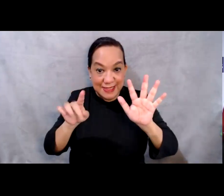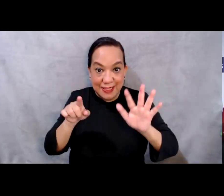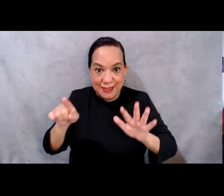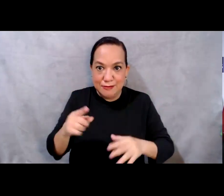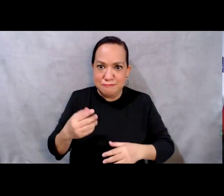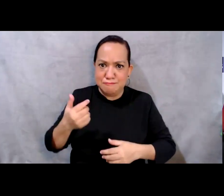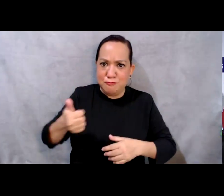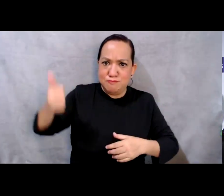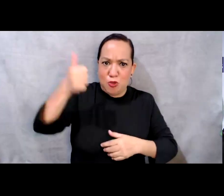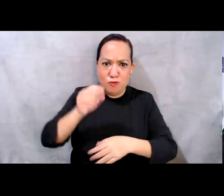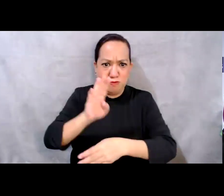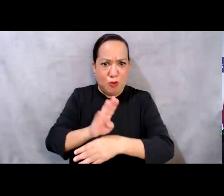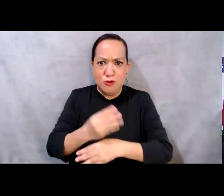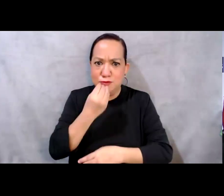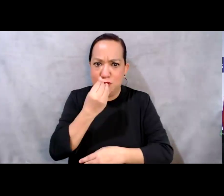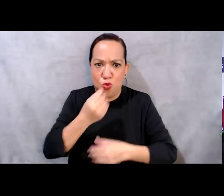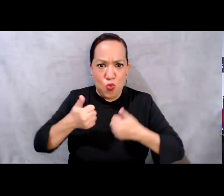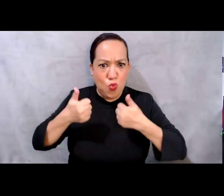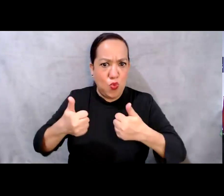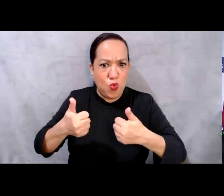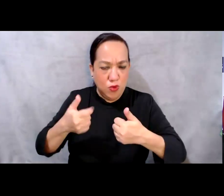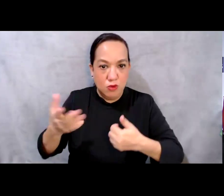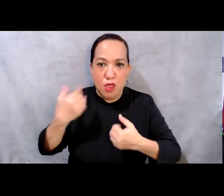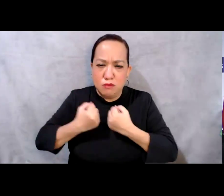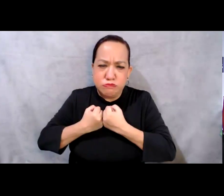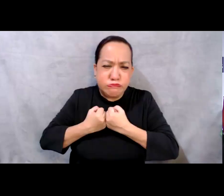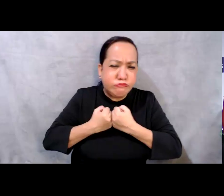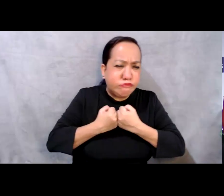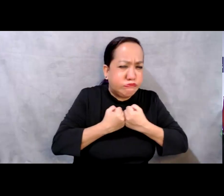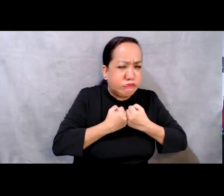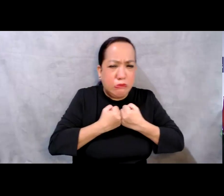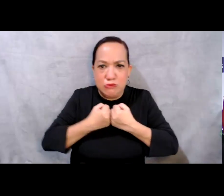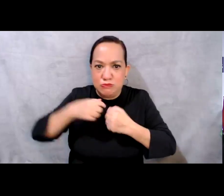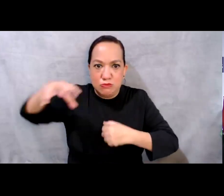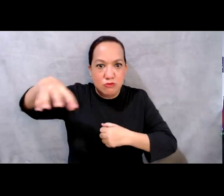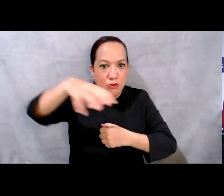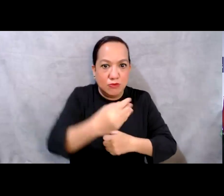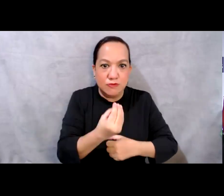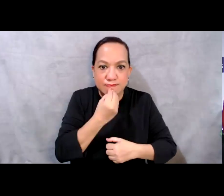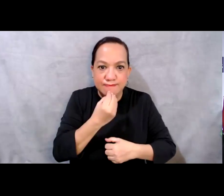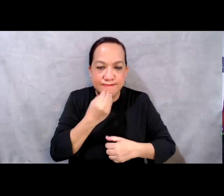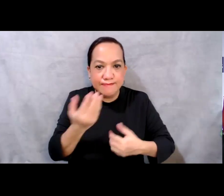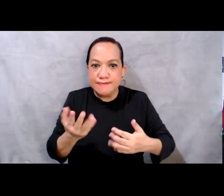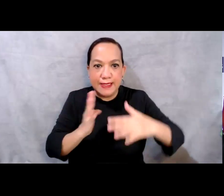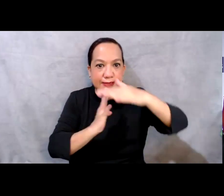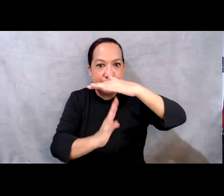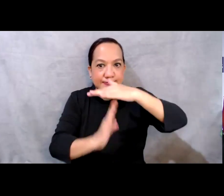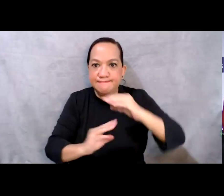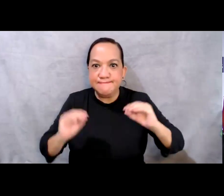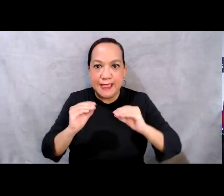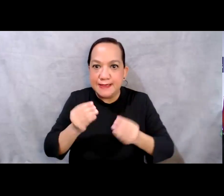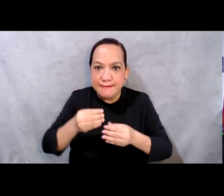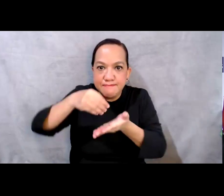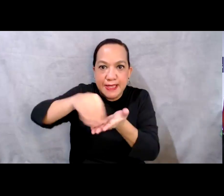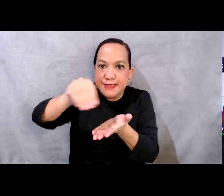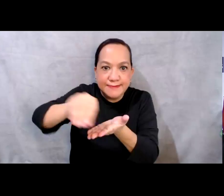paying her, etc., but she learned the ropes. Thereafter, but she was very, very worried when I met her, and